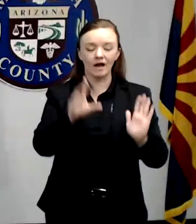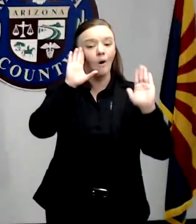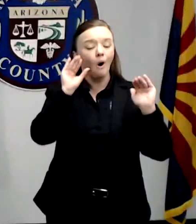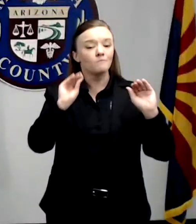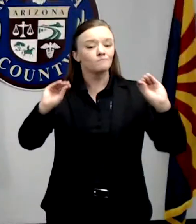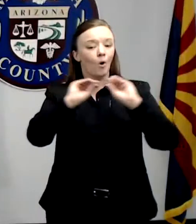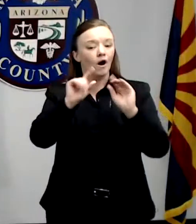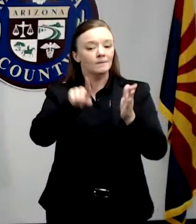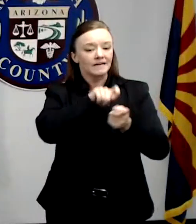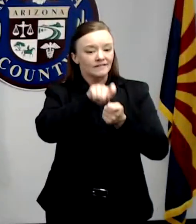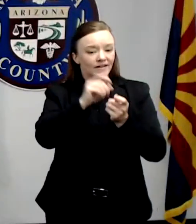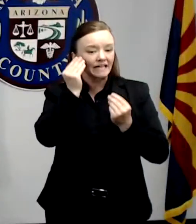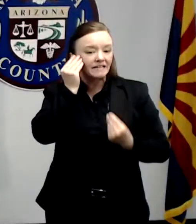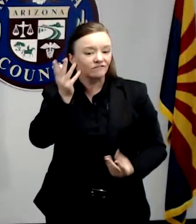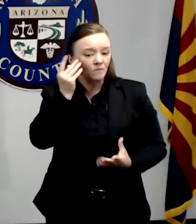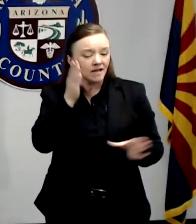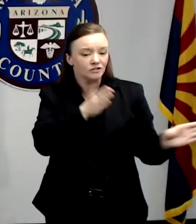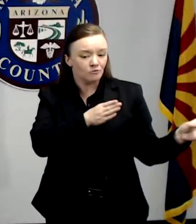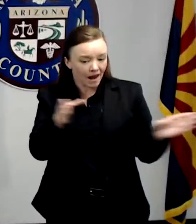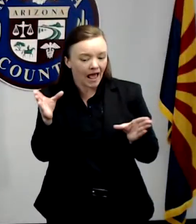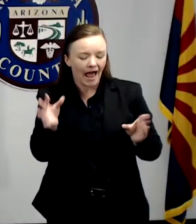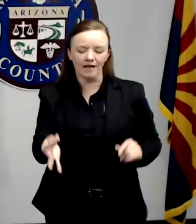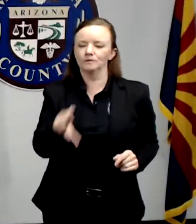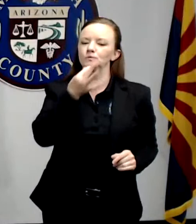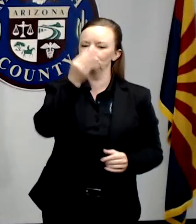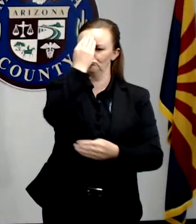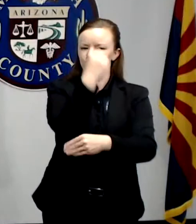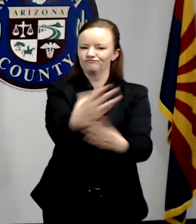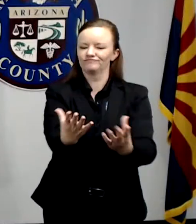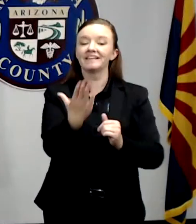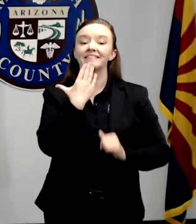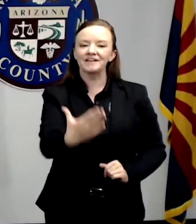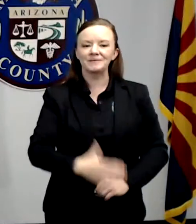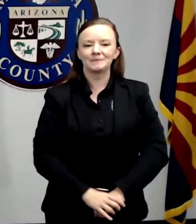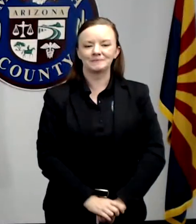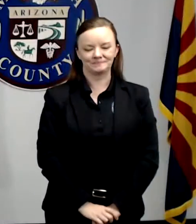that plan coming very soon. Thank you.